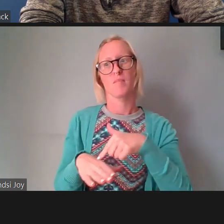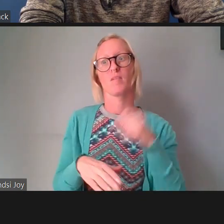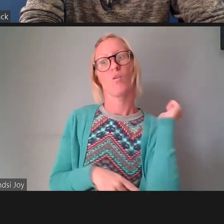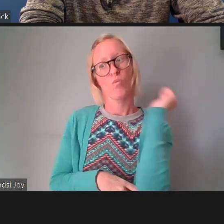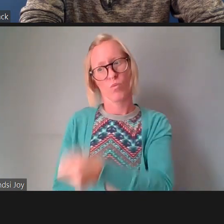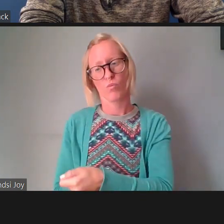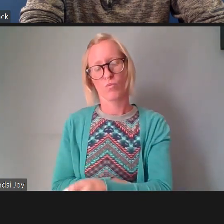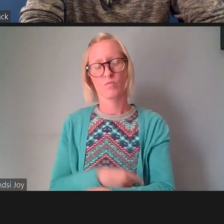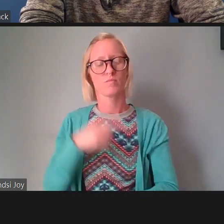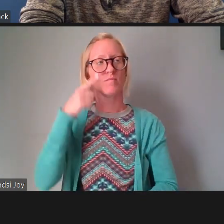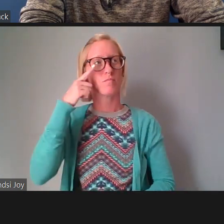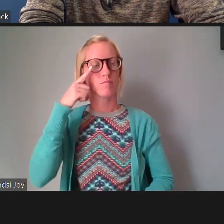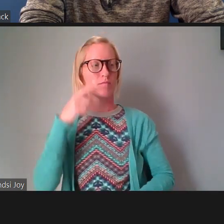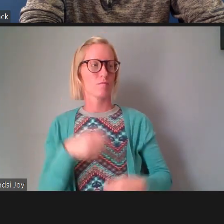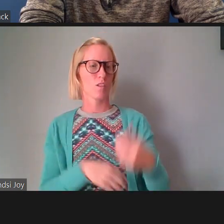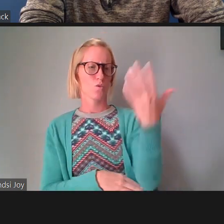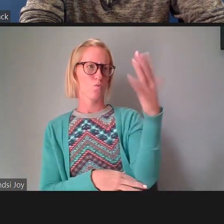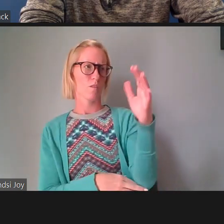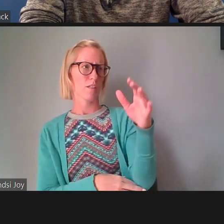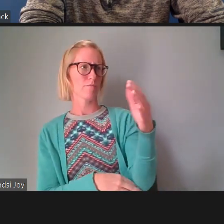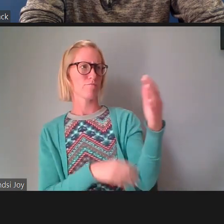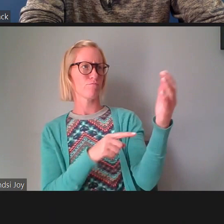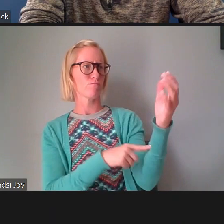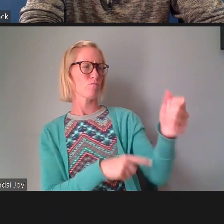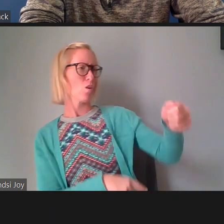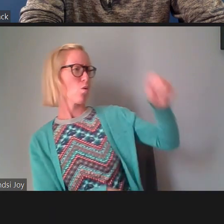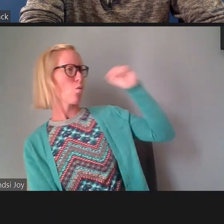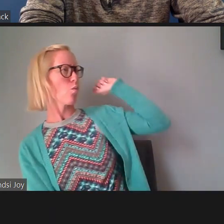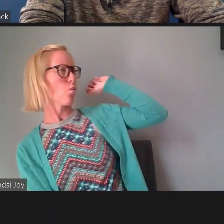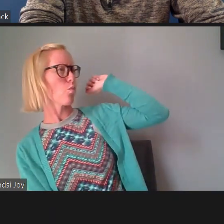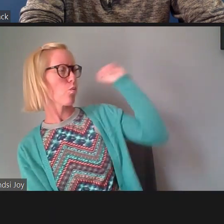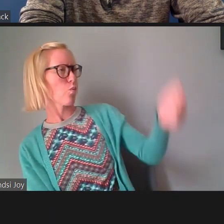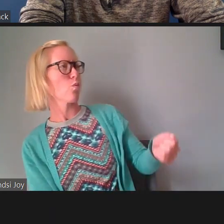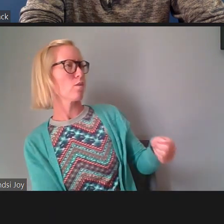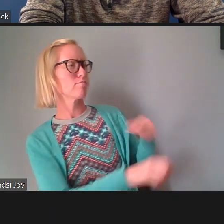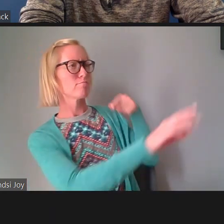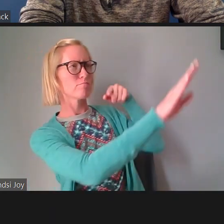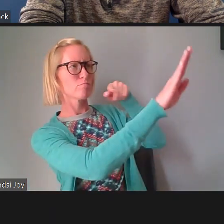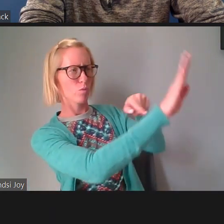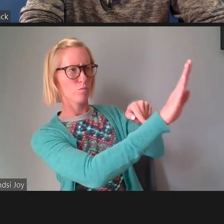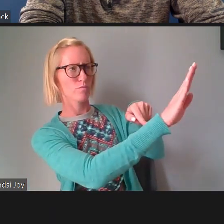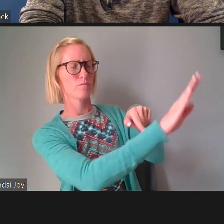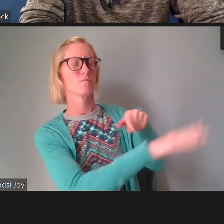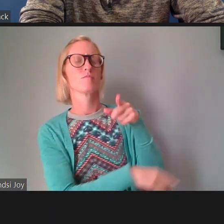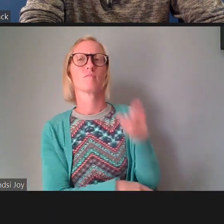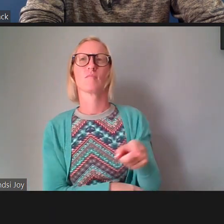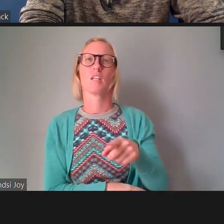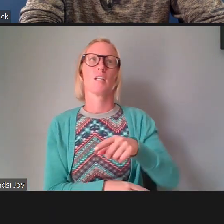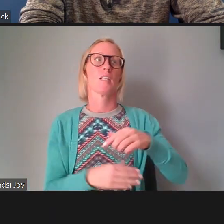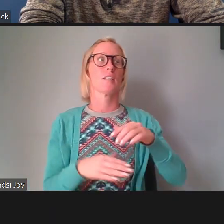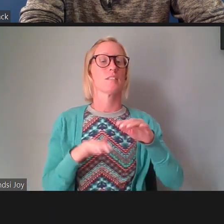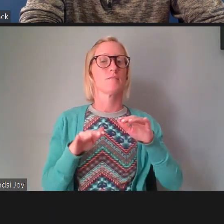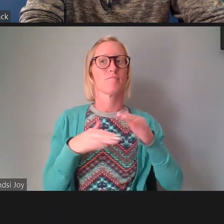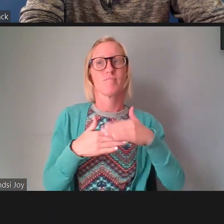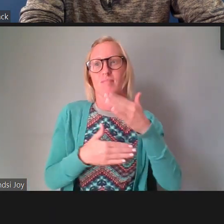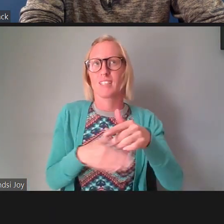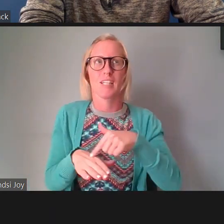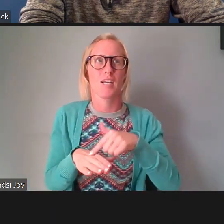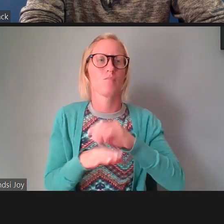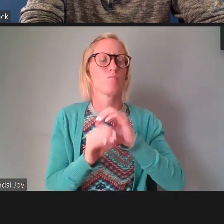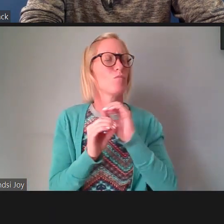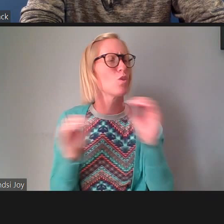slammed it into a tree trunk. Next time, there would be no mercy. He looked round fiercely, daring them